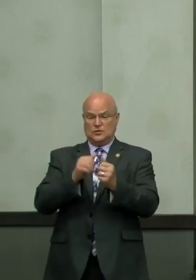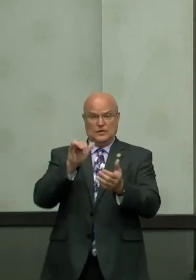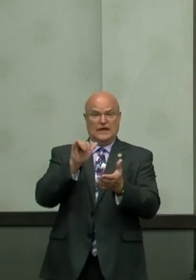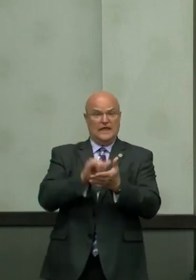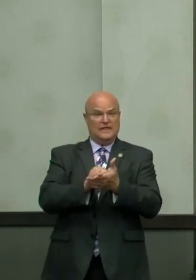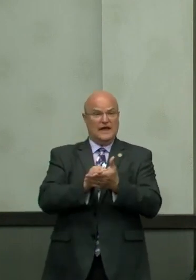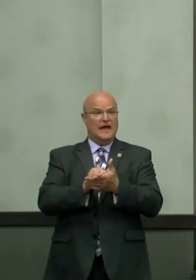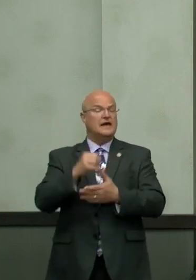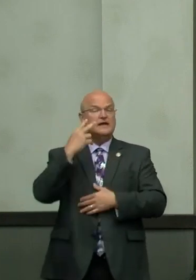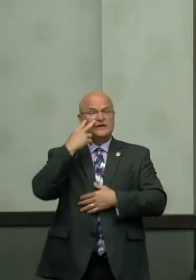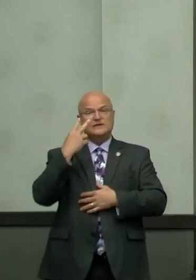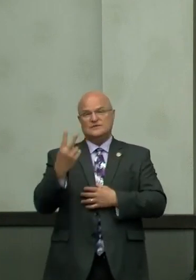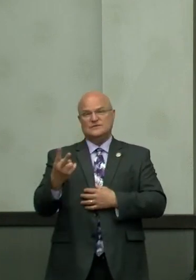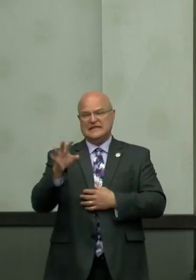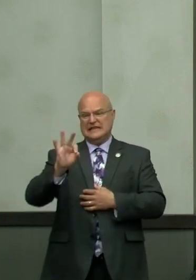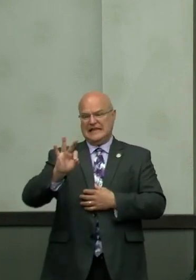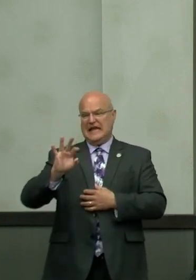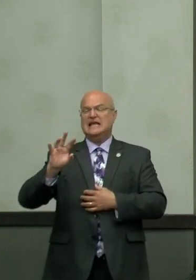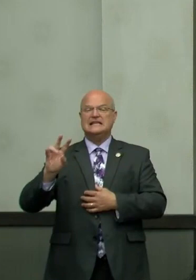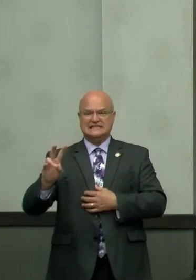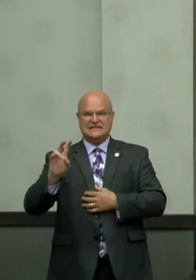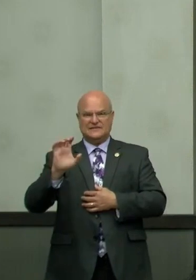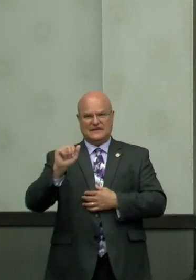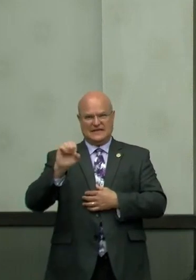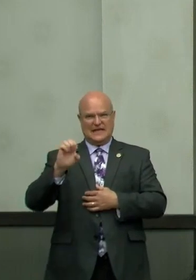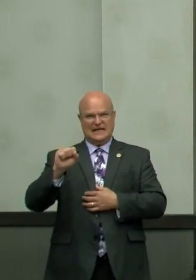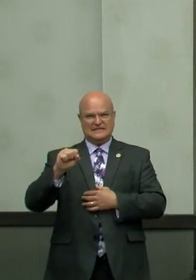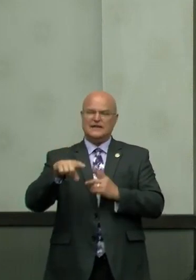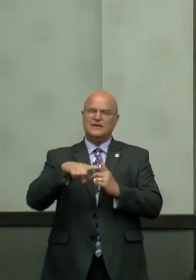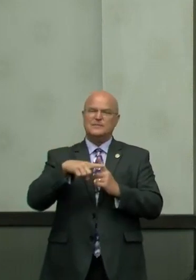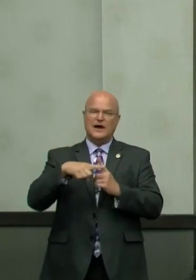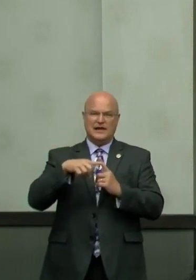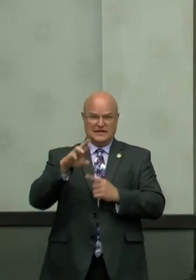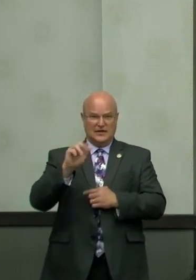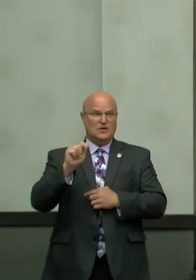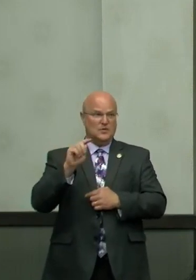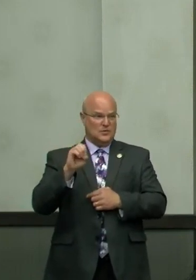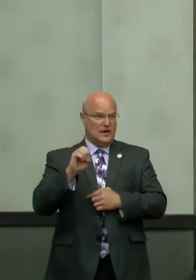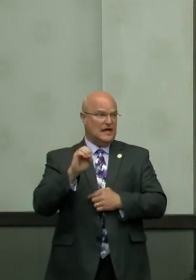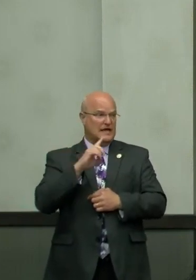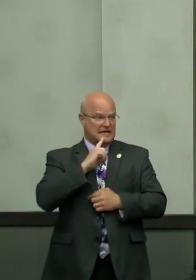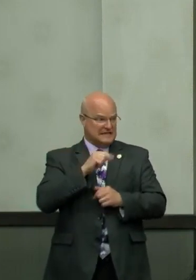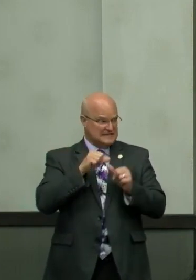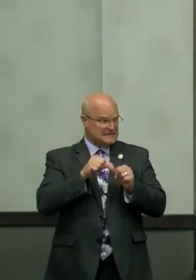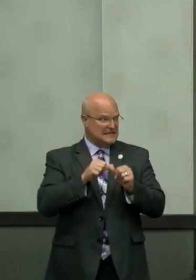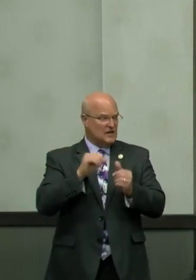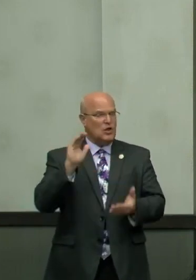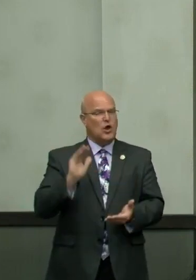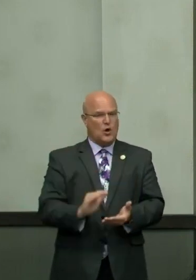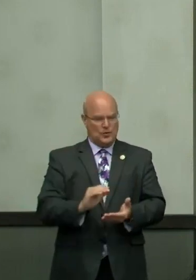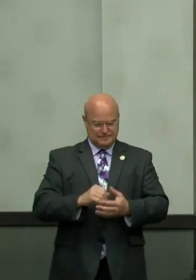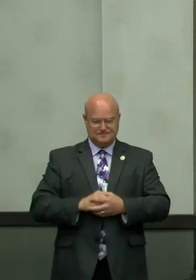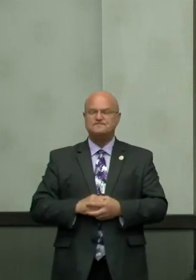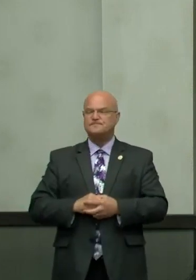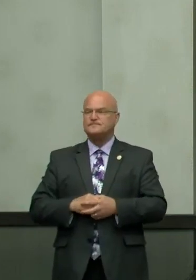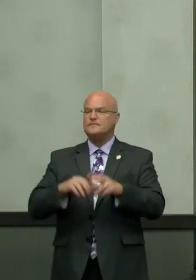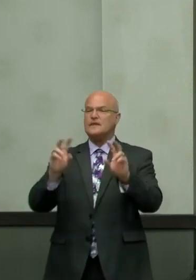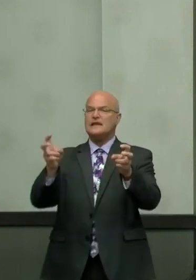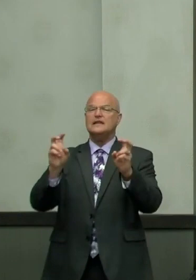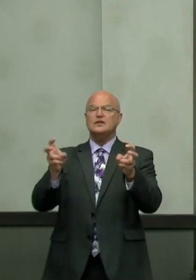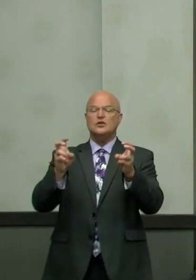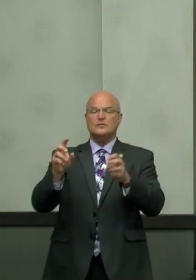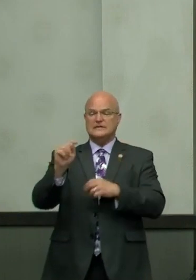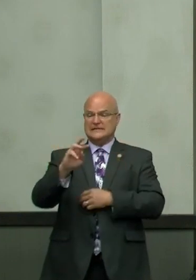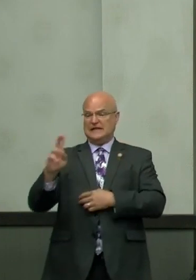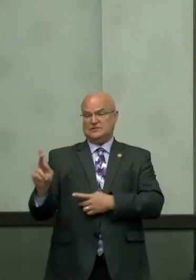that, you see 97 cases, so the positivity rate is still low. In terms